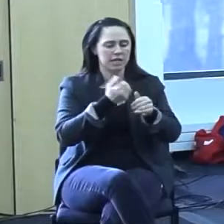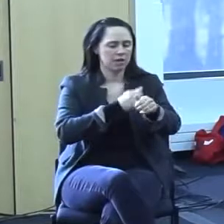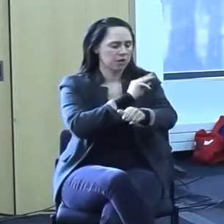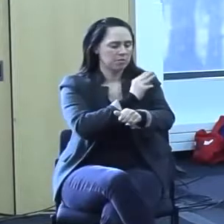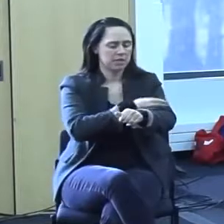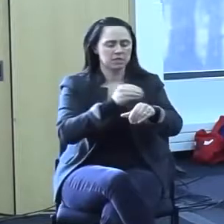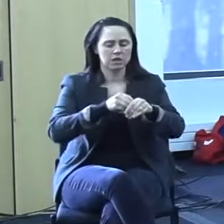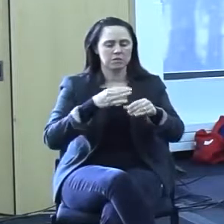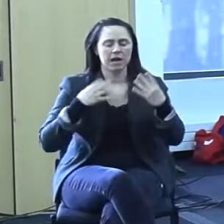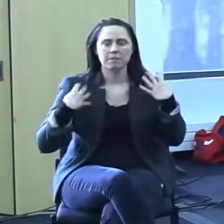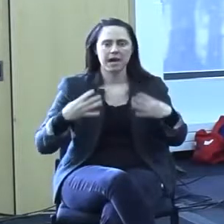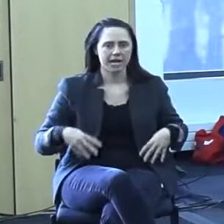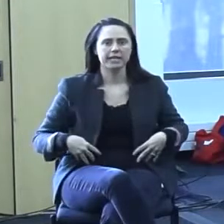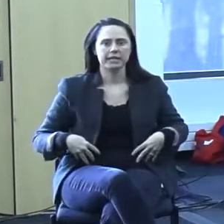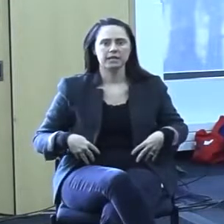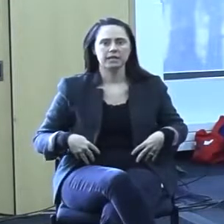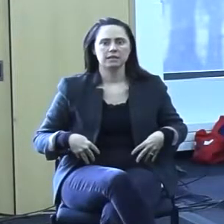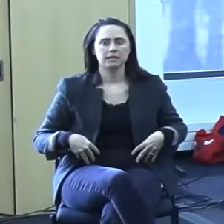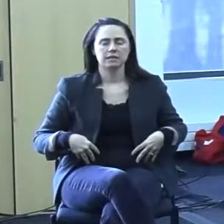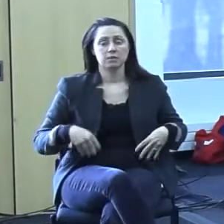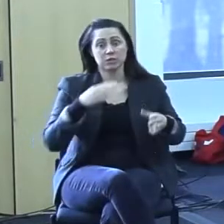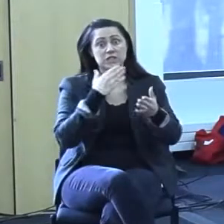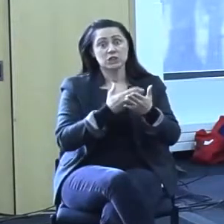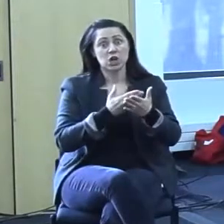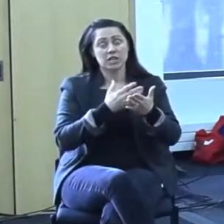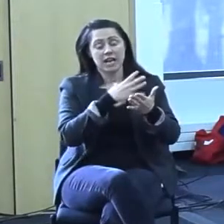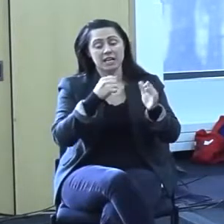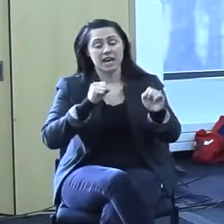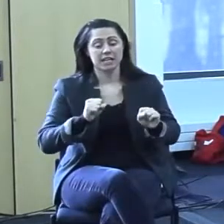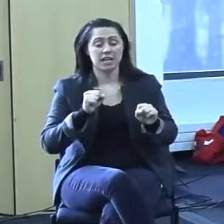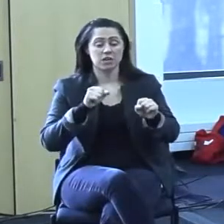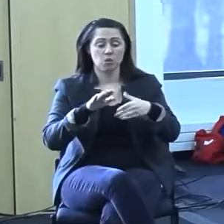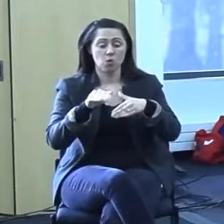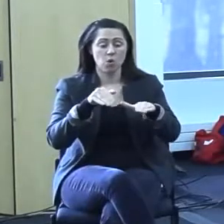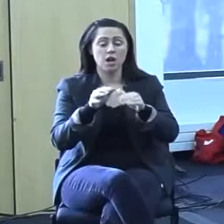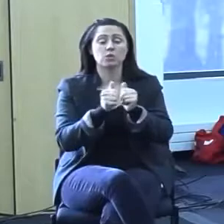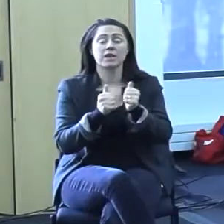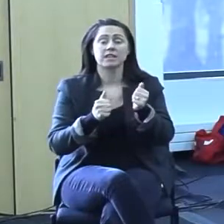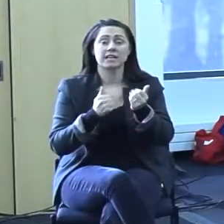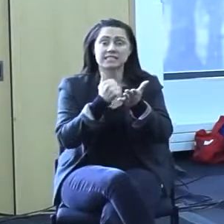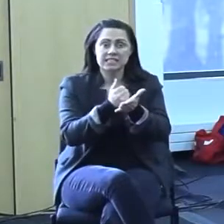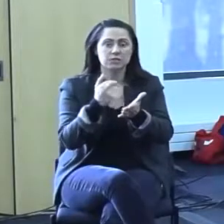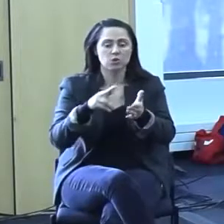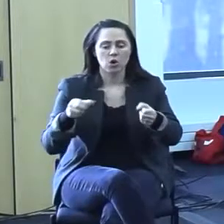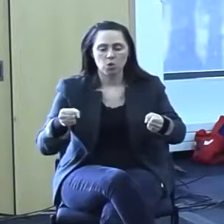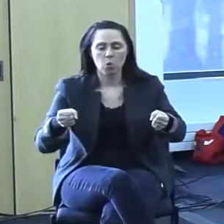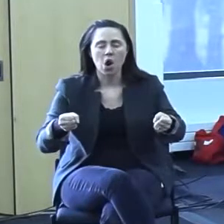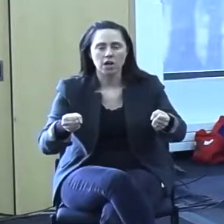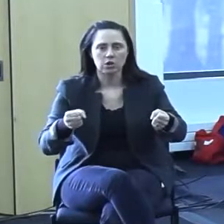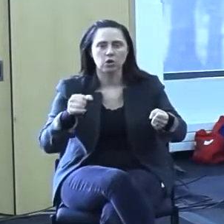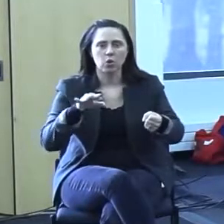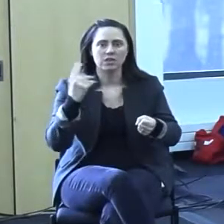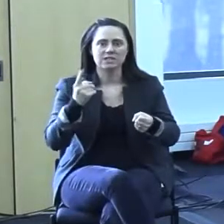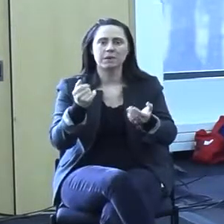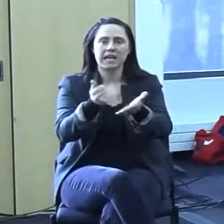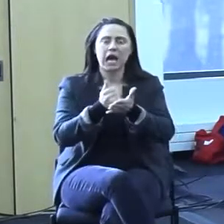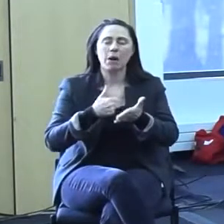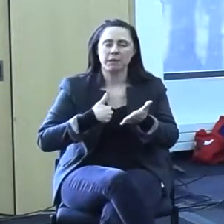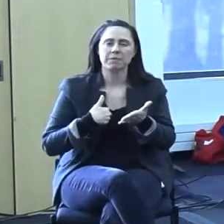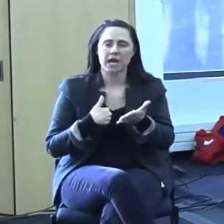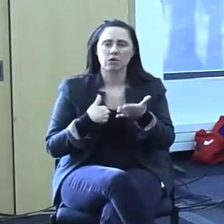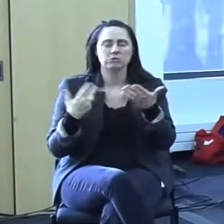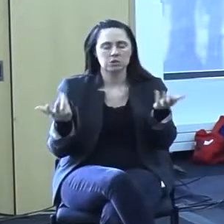So which is good. And I could walk with assistance, a walker, or somebody helping me